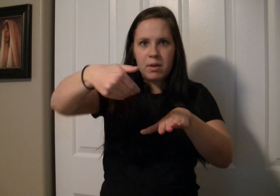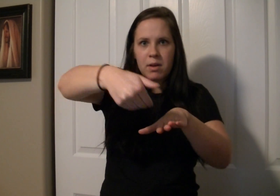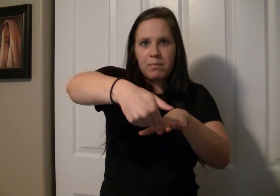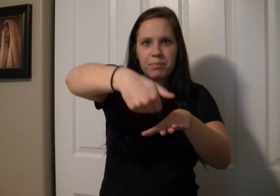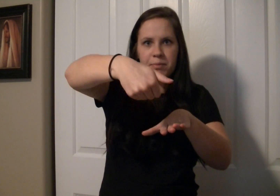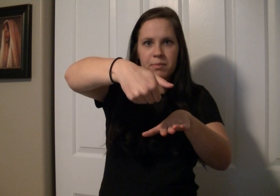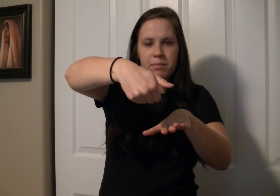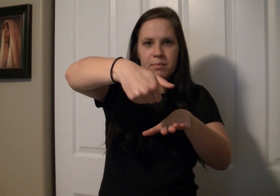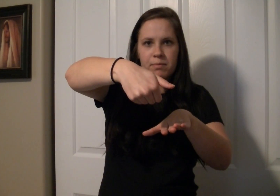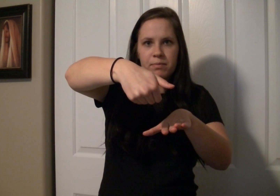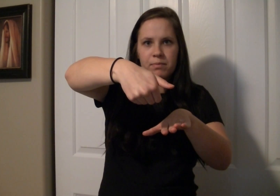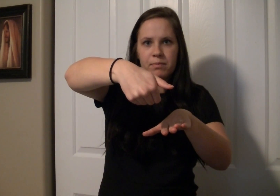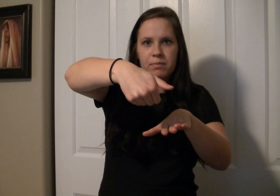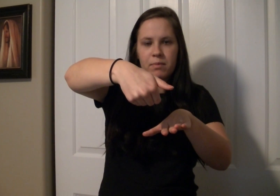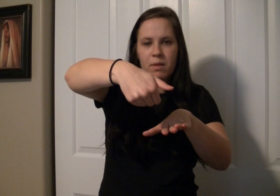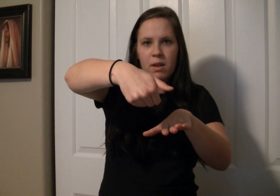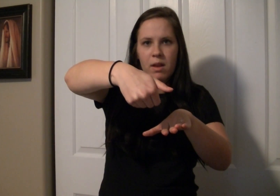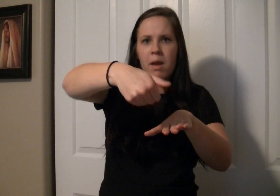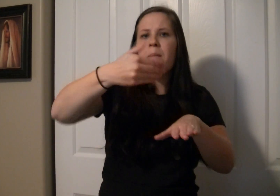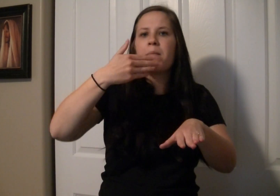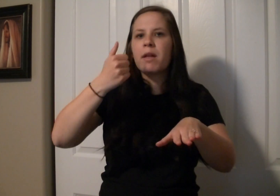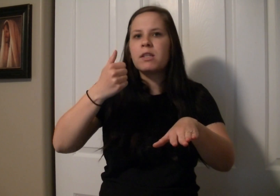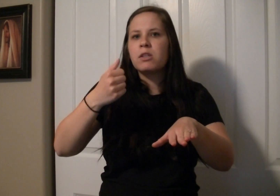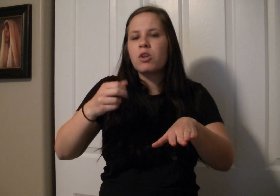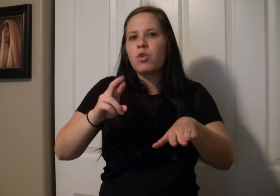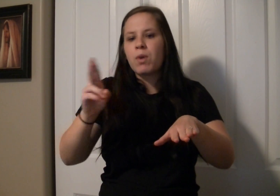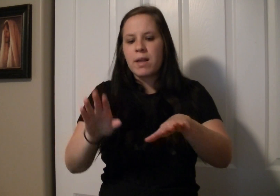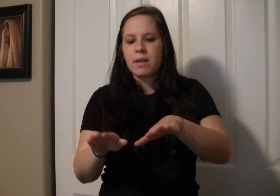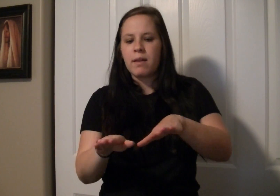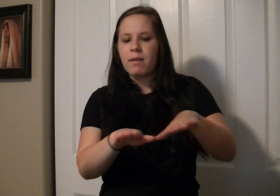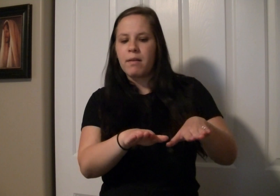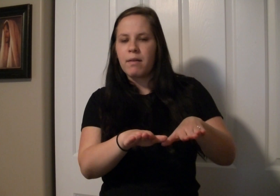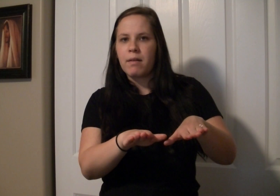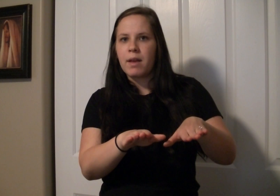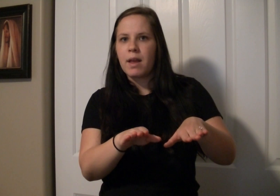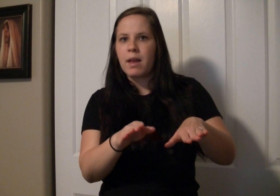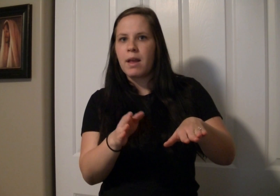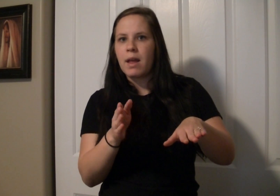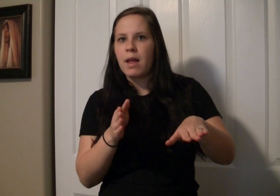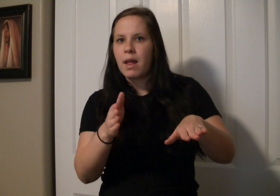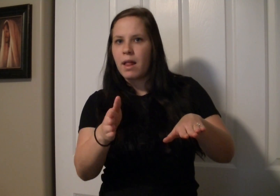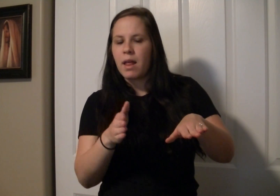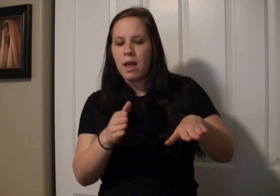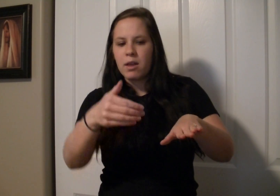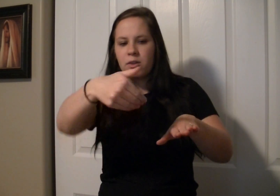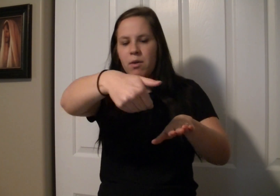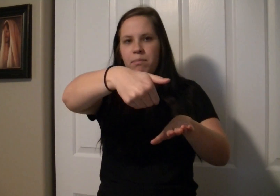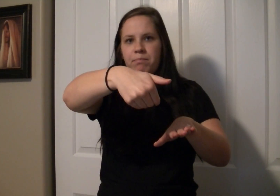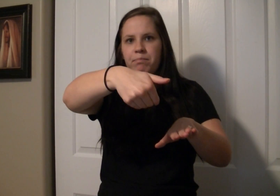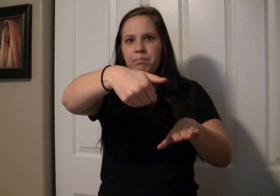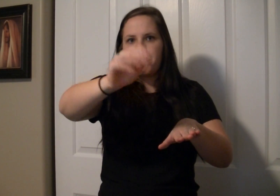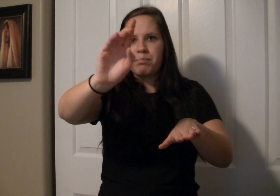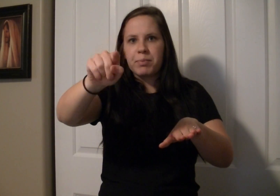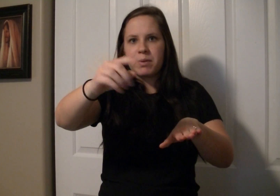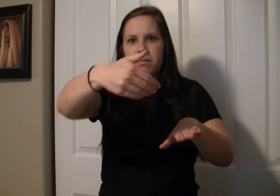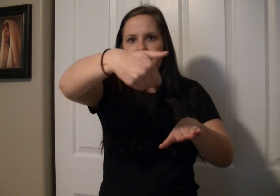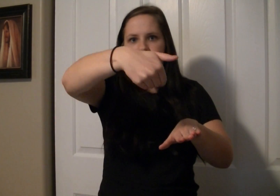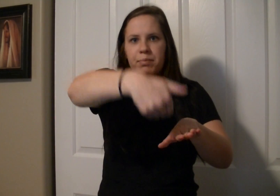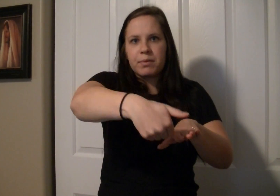take your fabric, you put it under, you let down the lever, you put your foot on the pedal, and you